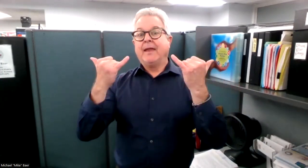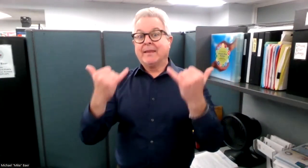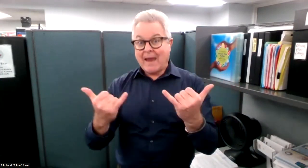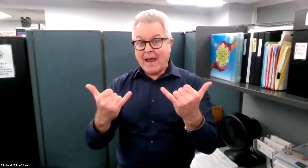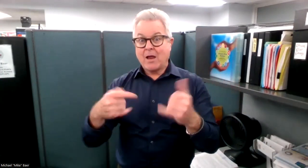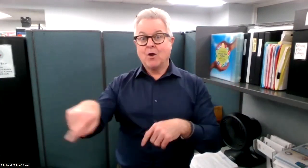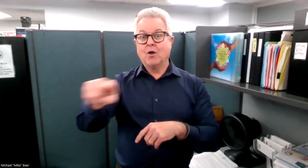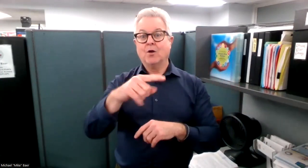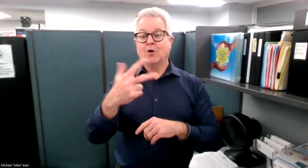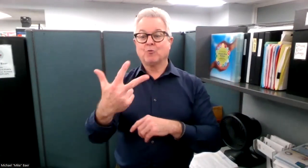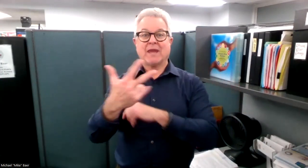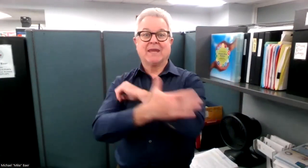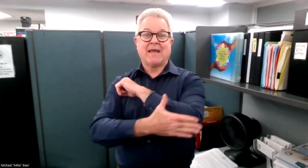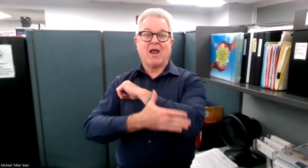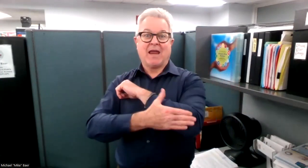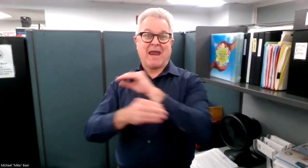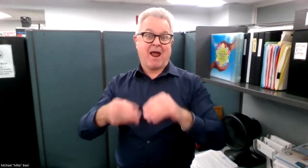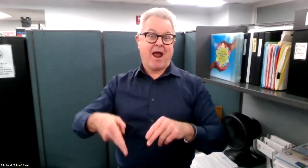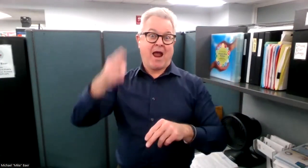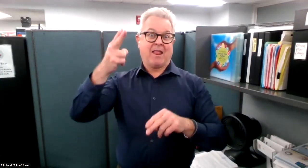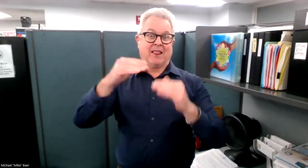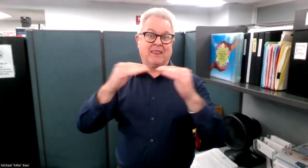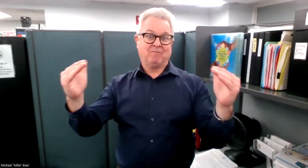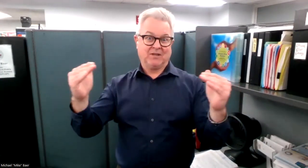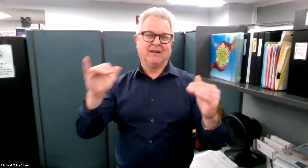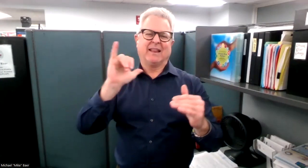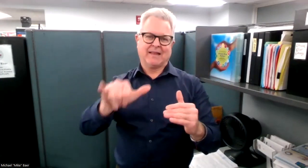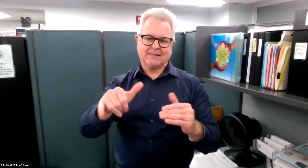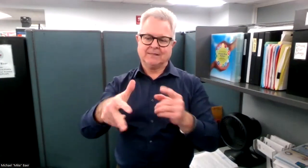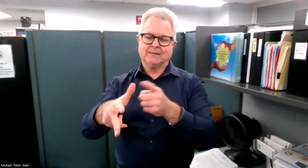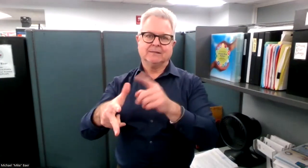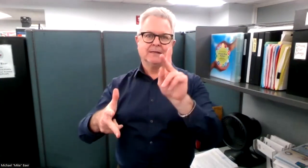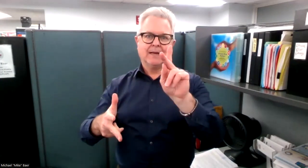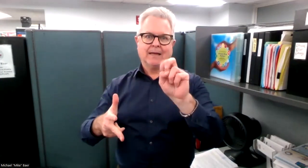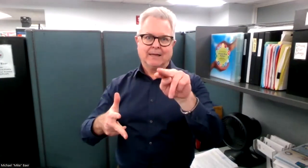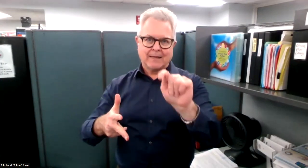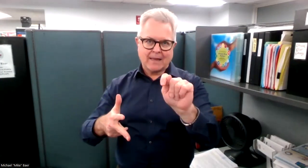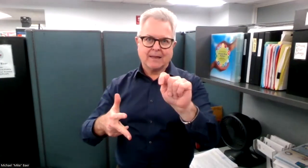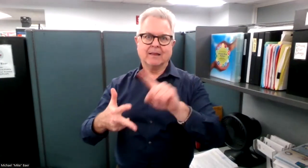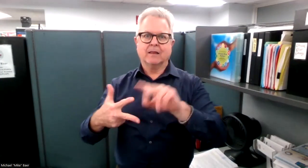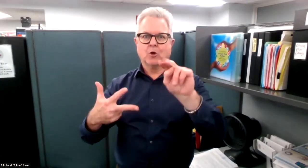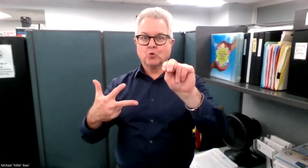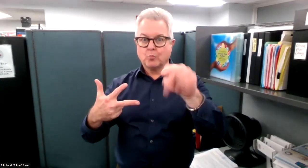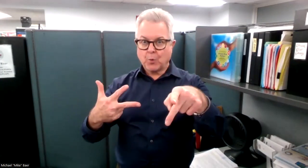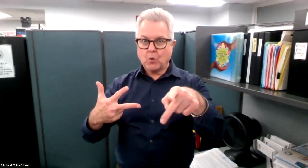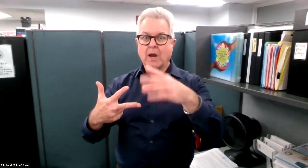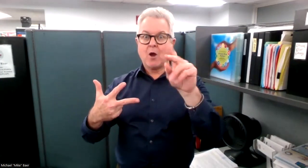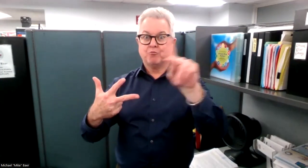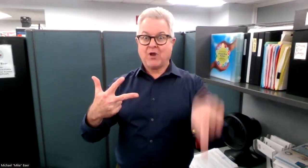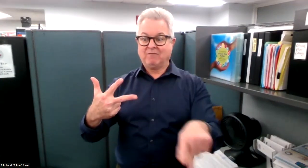the minimum levels of what we got now there. Now, the 3 high counties, which are Kent County,